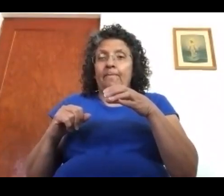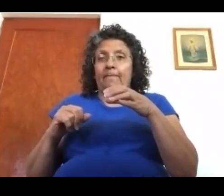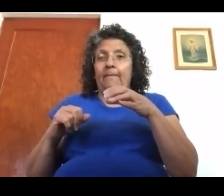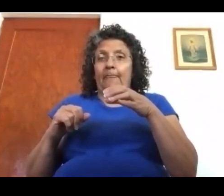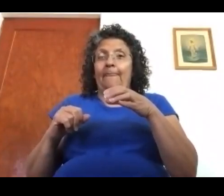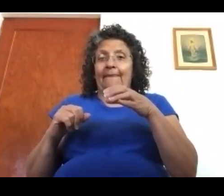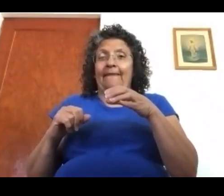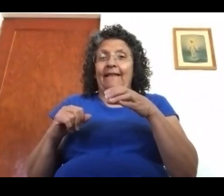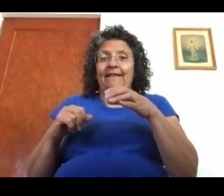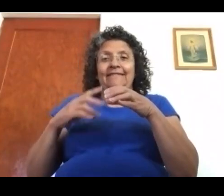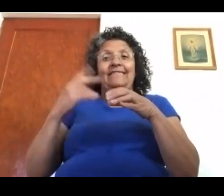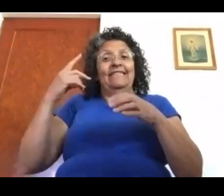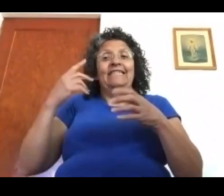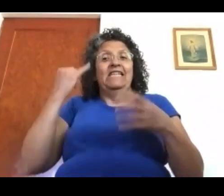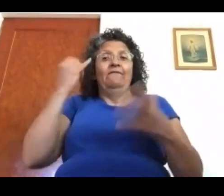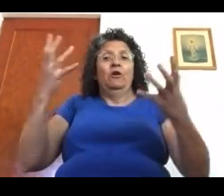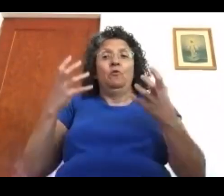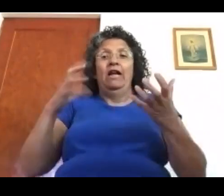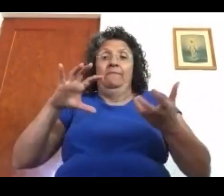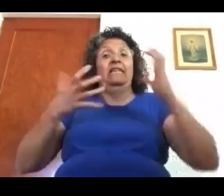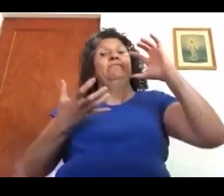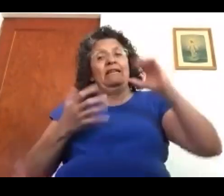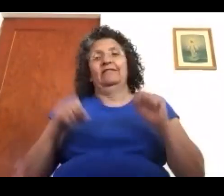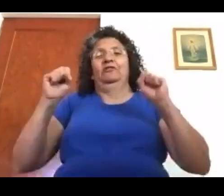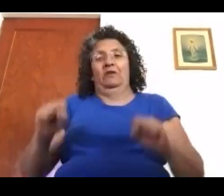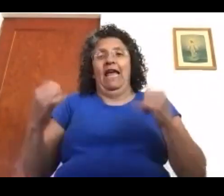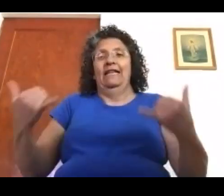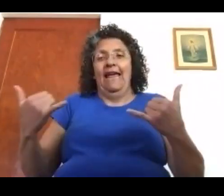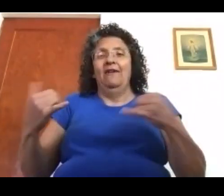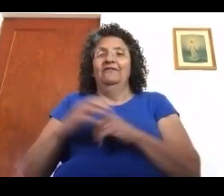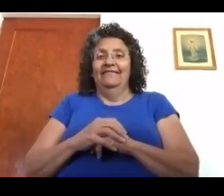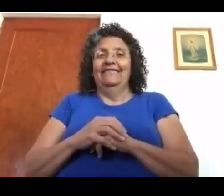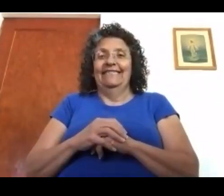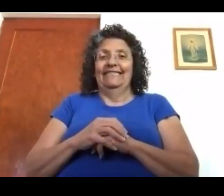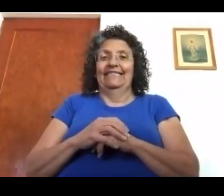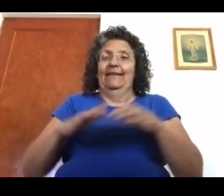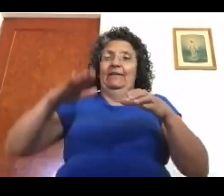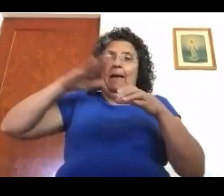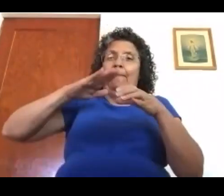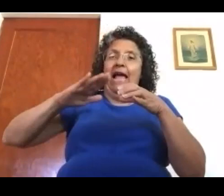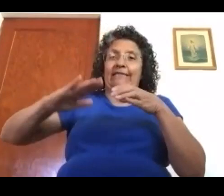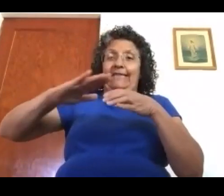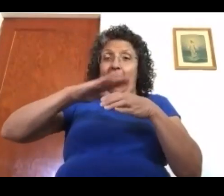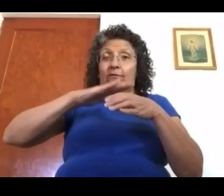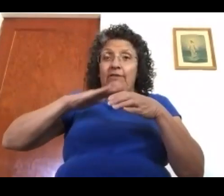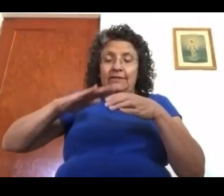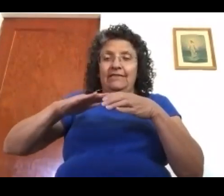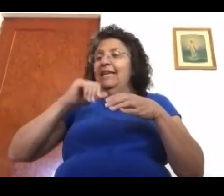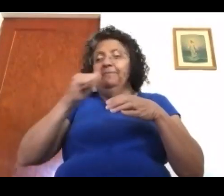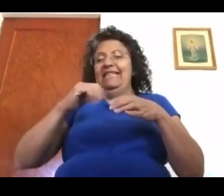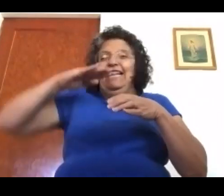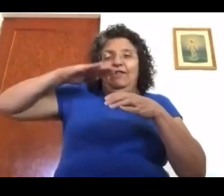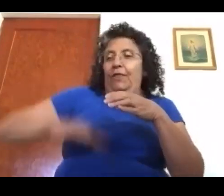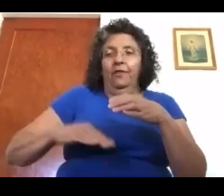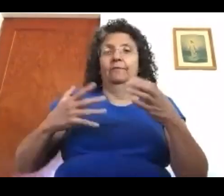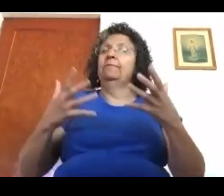Make a mess. If you haven't made a mess today, this is your chance. Okay. I'm going to pat it down a little bit, but not really tight because I want